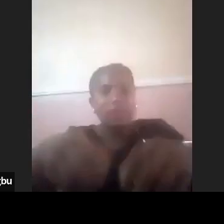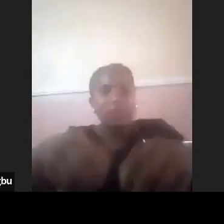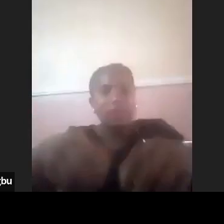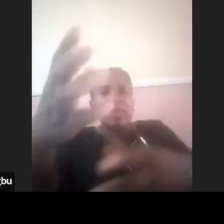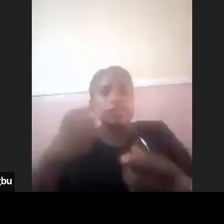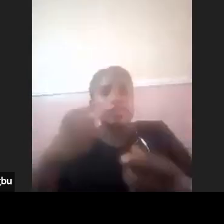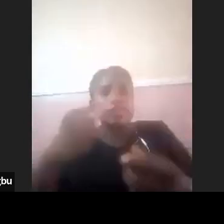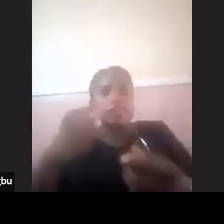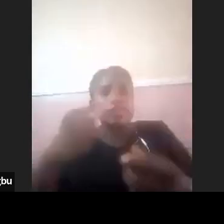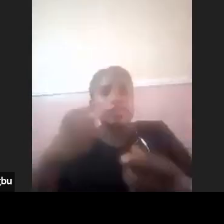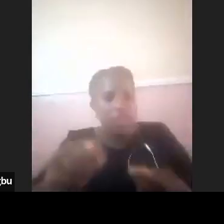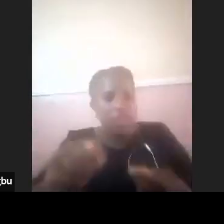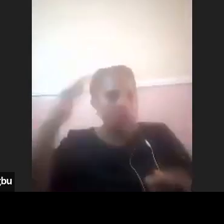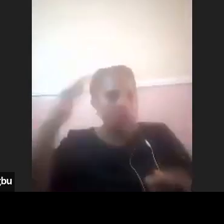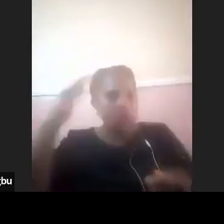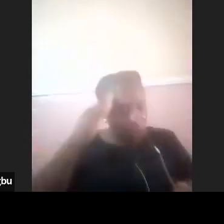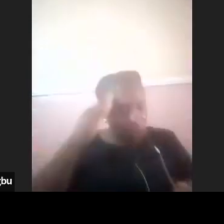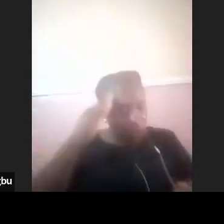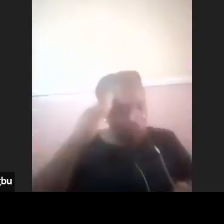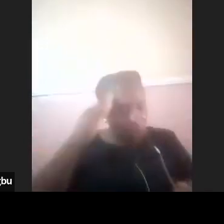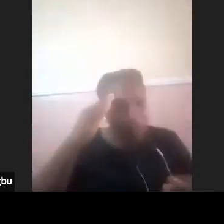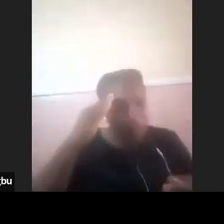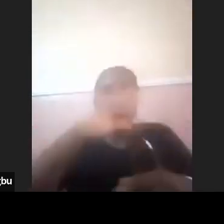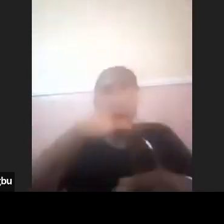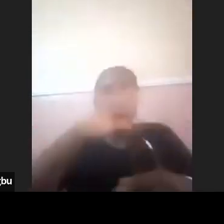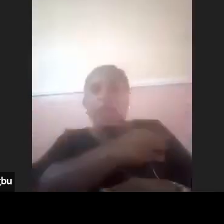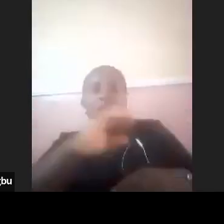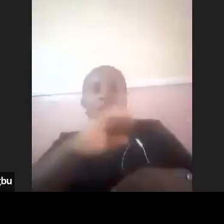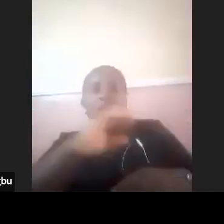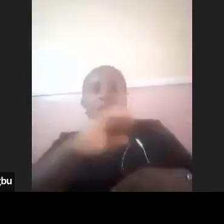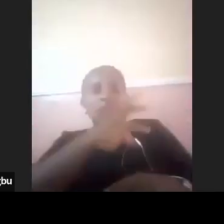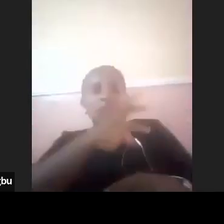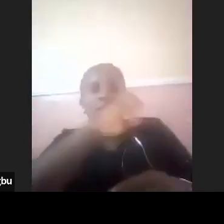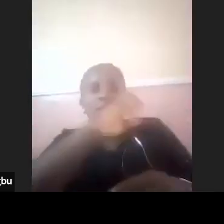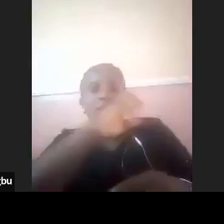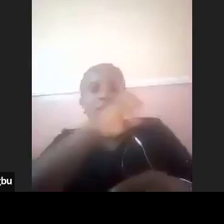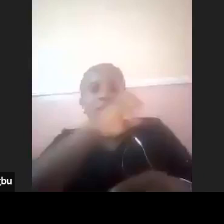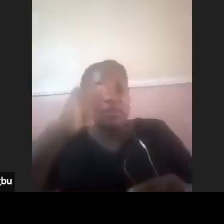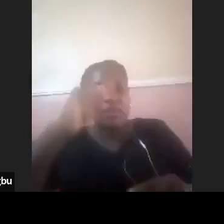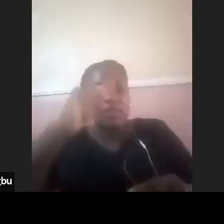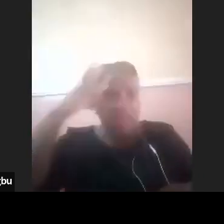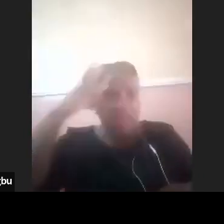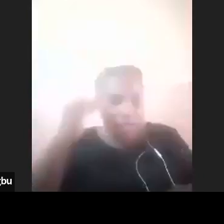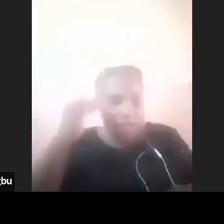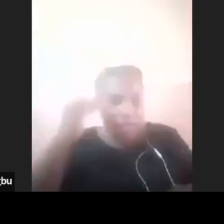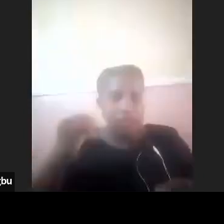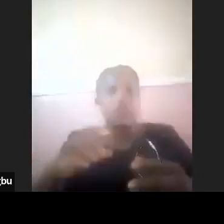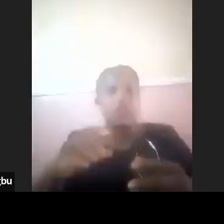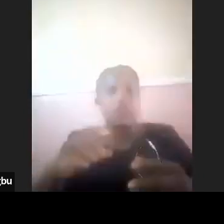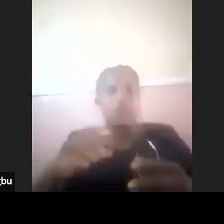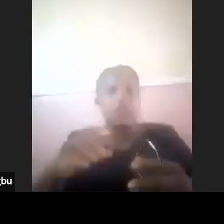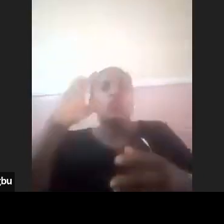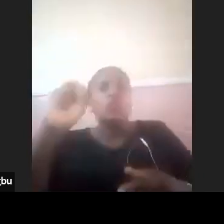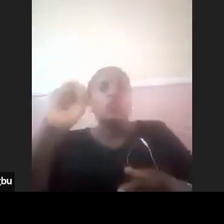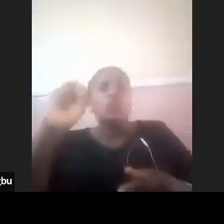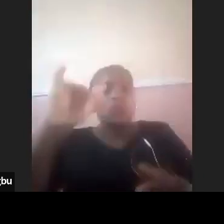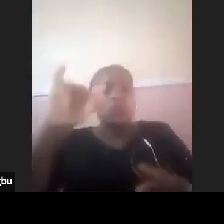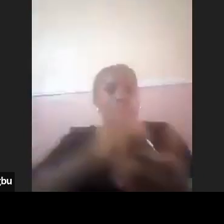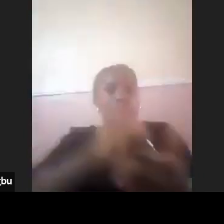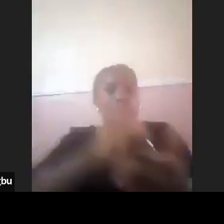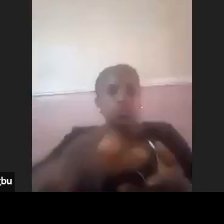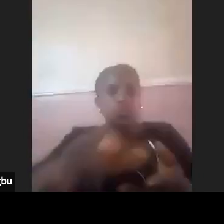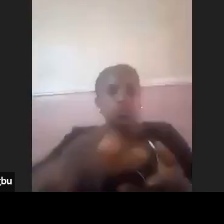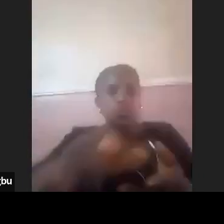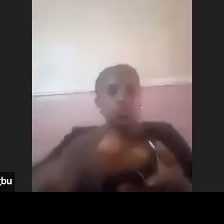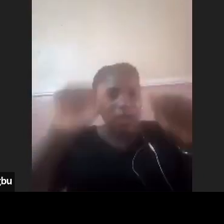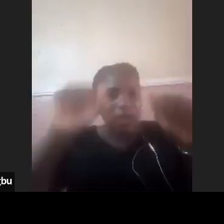theoretical background to be able to design and implement a particular project that you